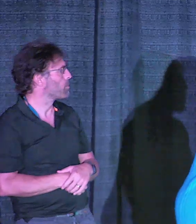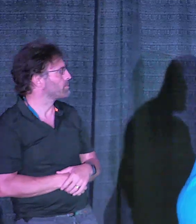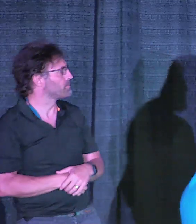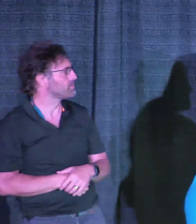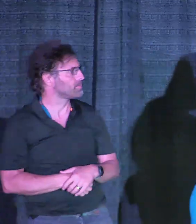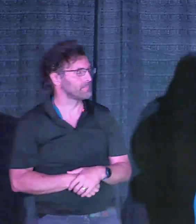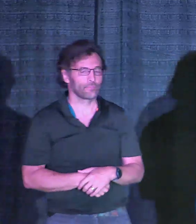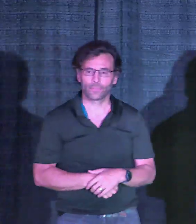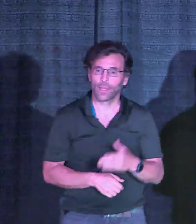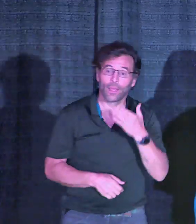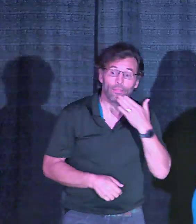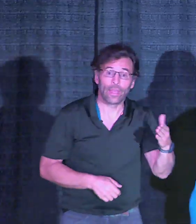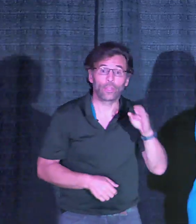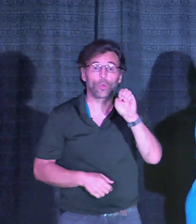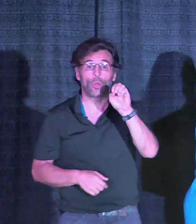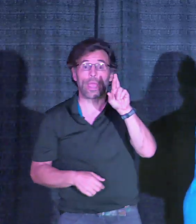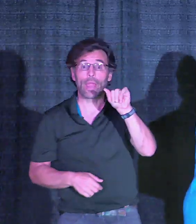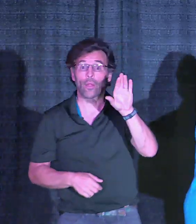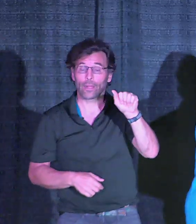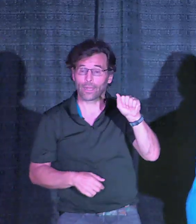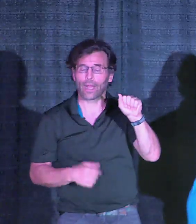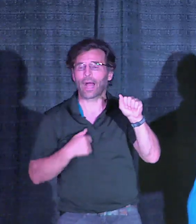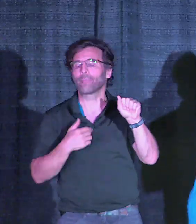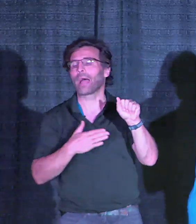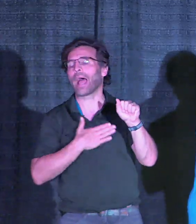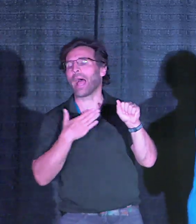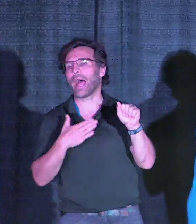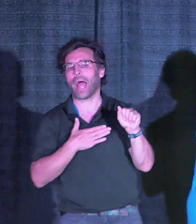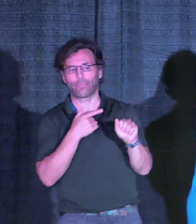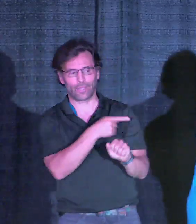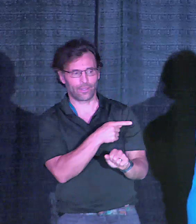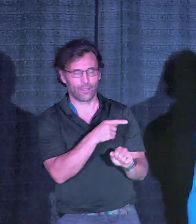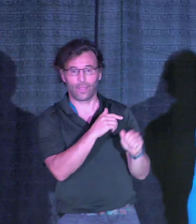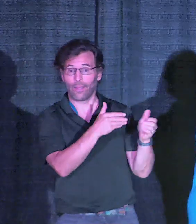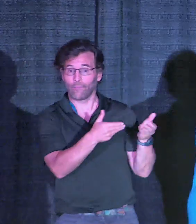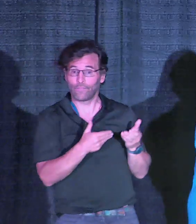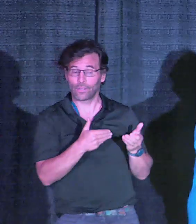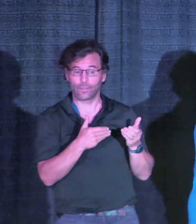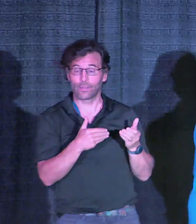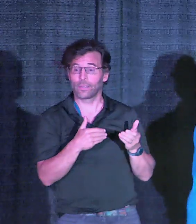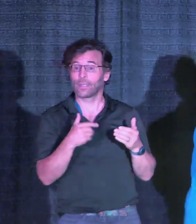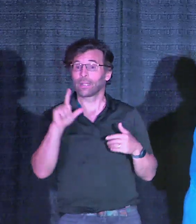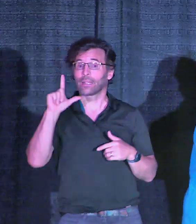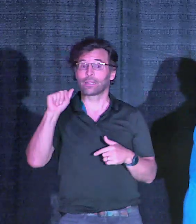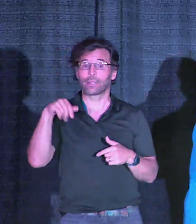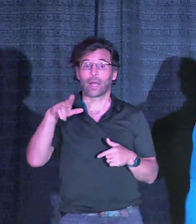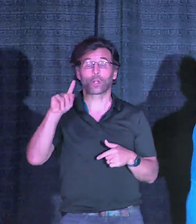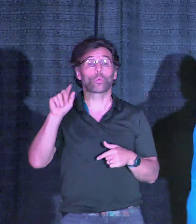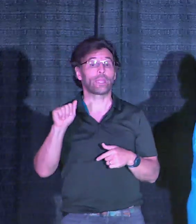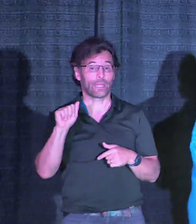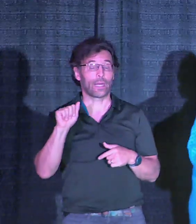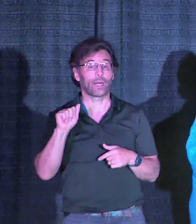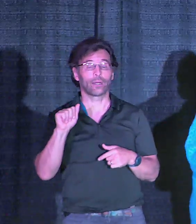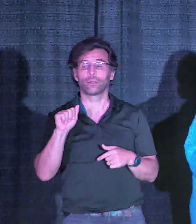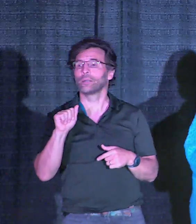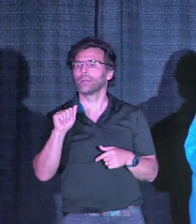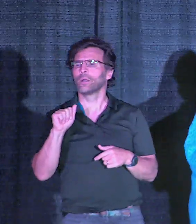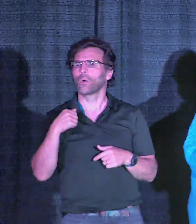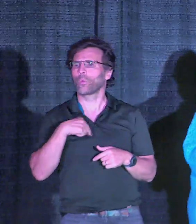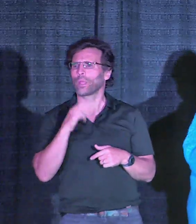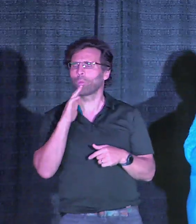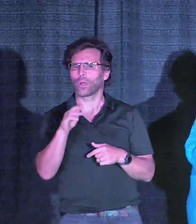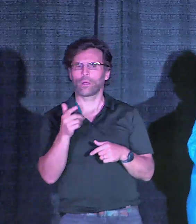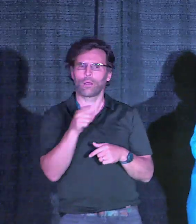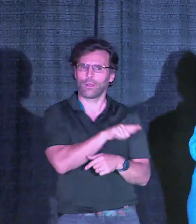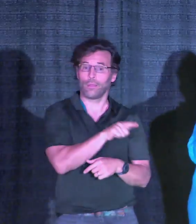Thank you, Erica. And I'm actually very happy to invite and have Laquita Love Limo as we're going to